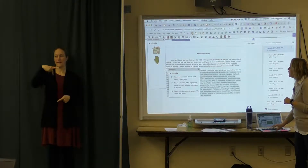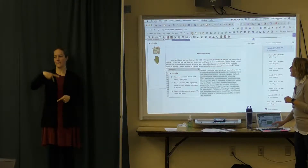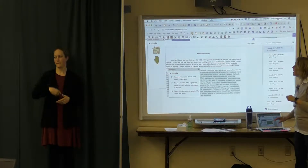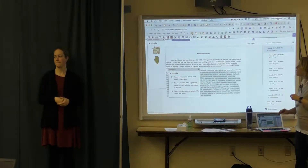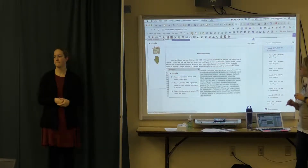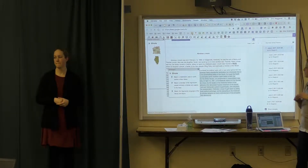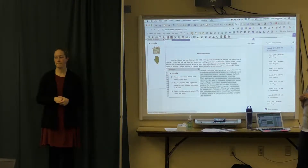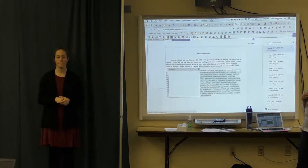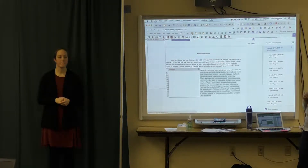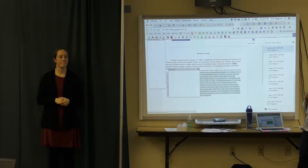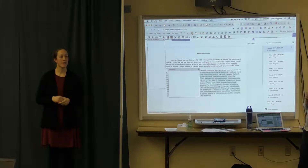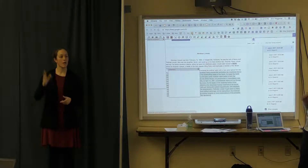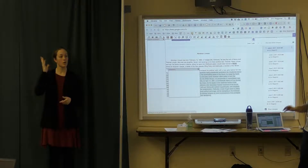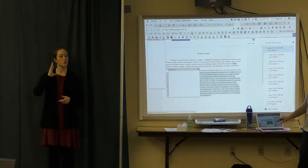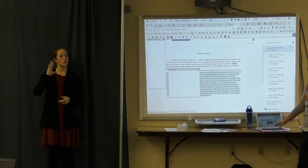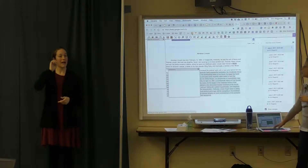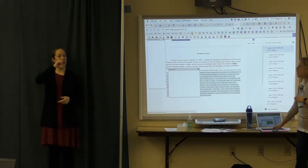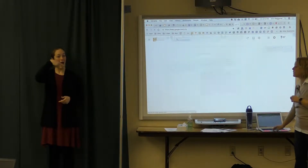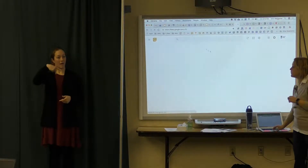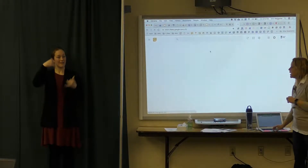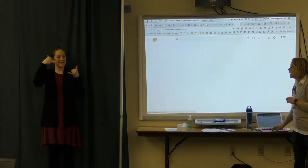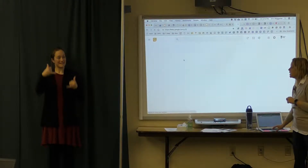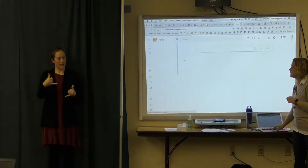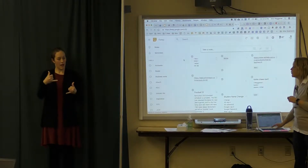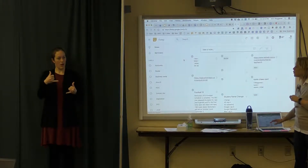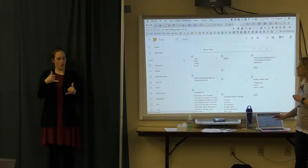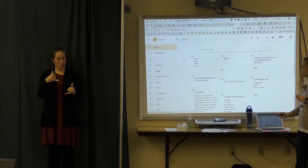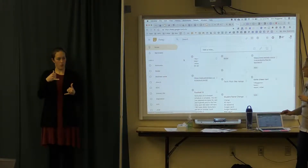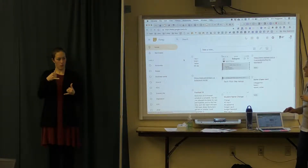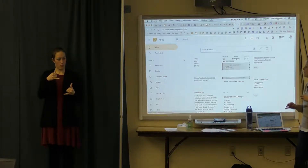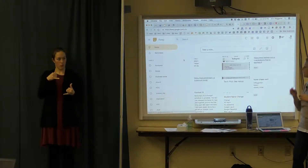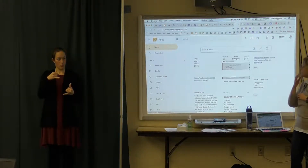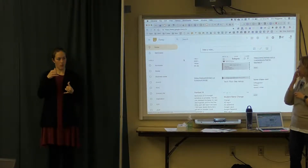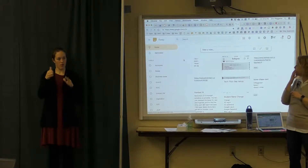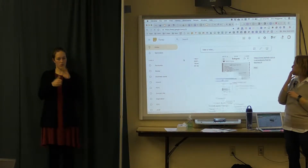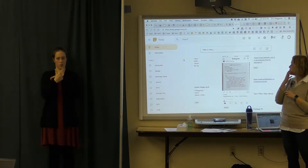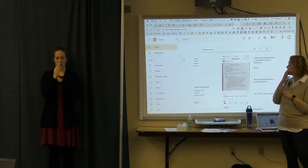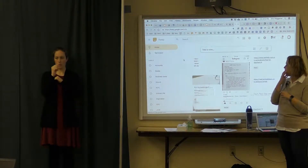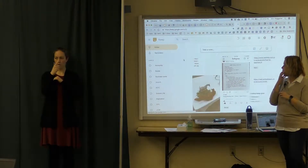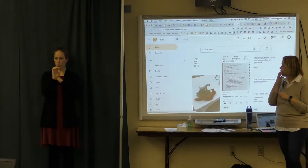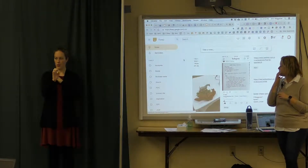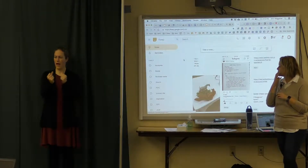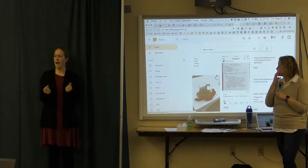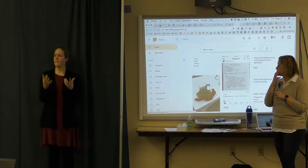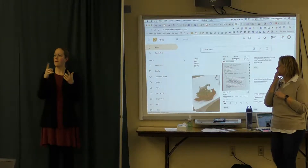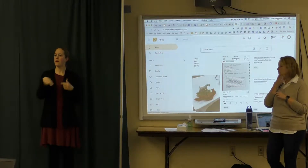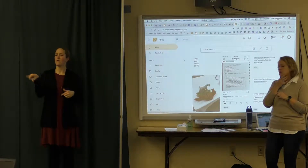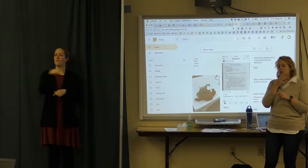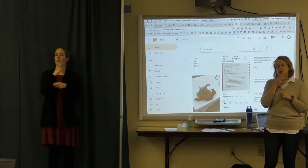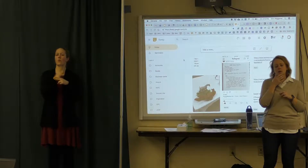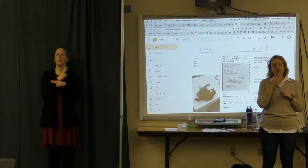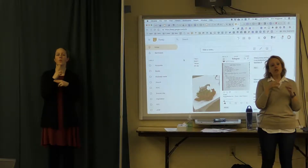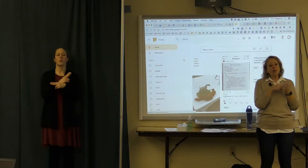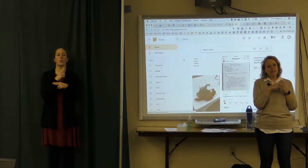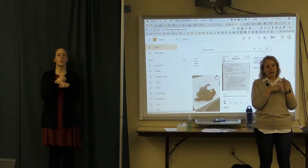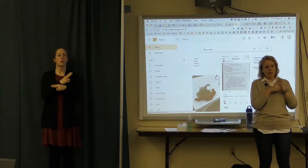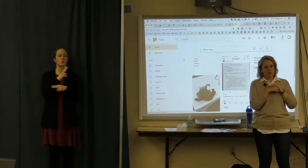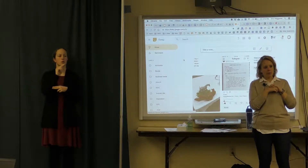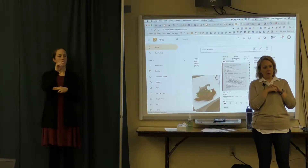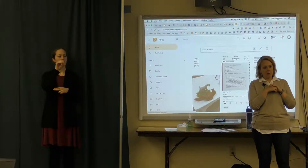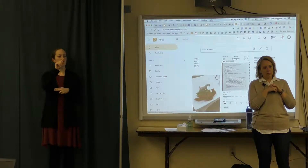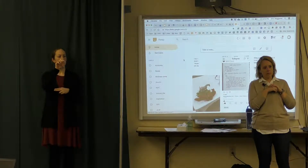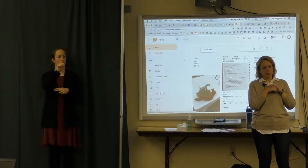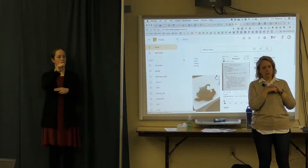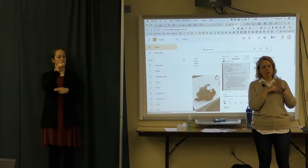So it used to be an app and now it's part of the main Google Suite. How many of you use the Notes app